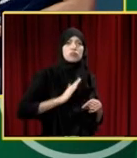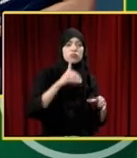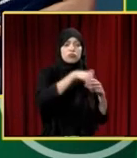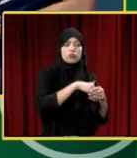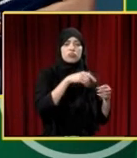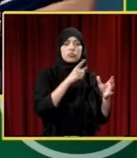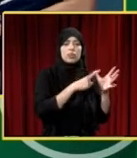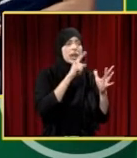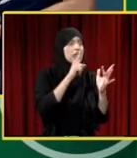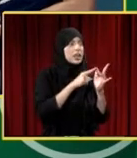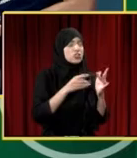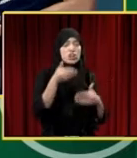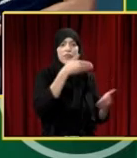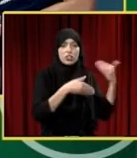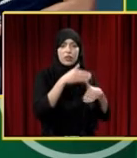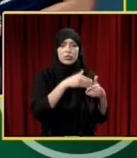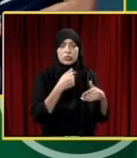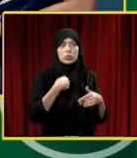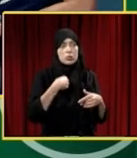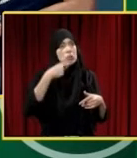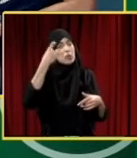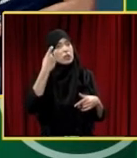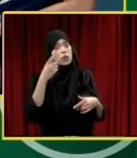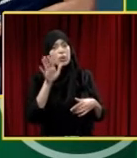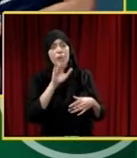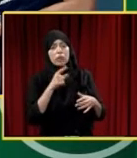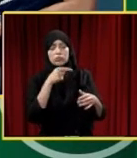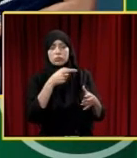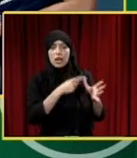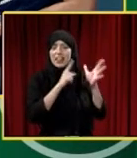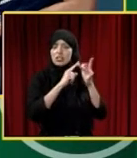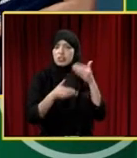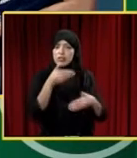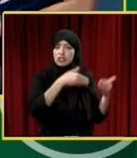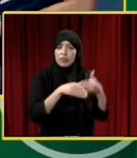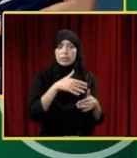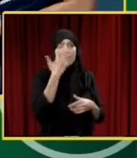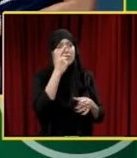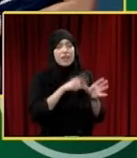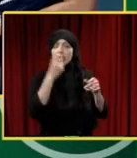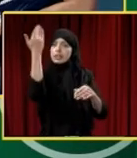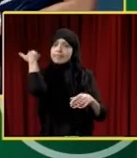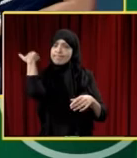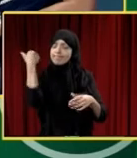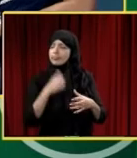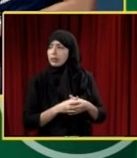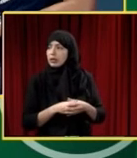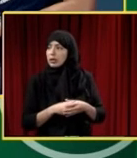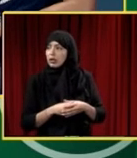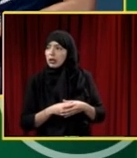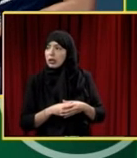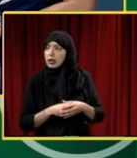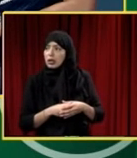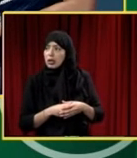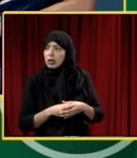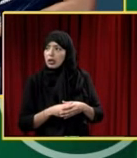Alishara? It was introduced to me 5 years ago, as we're celebrating the 5th anniversary yep. this time round. It was during year 11, I was